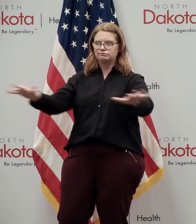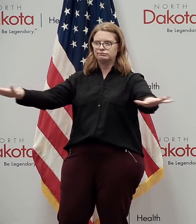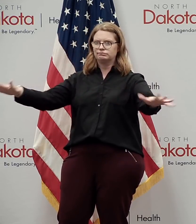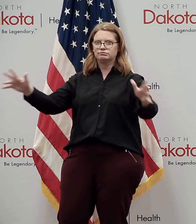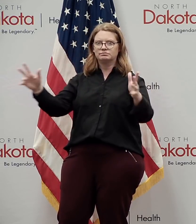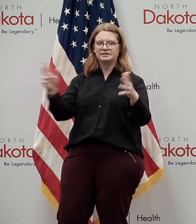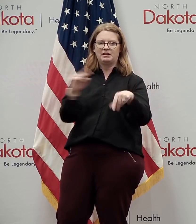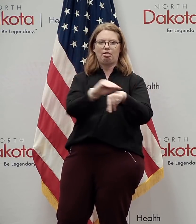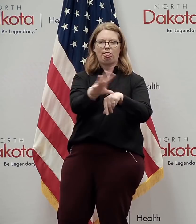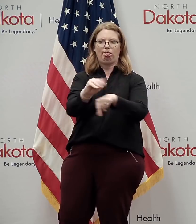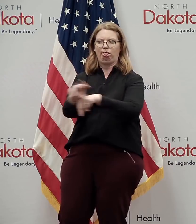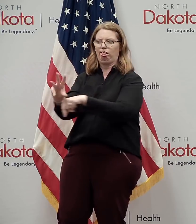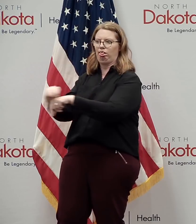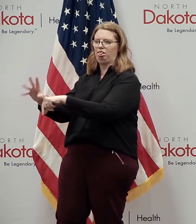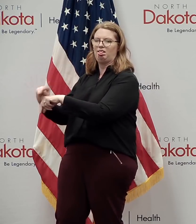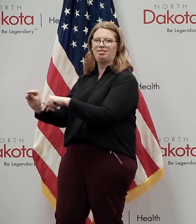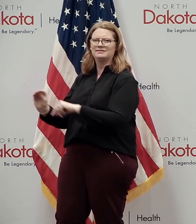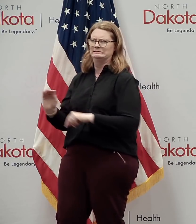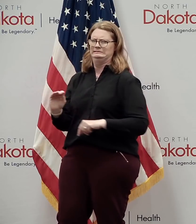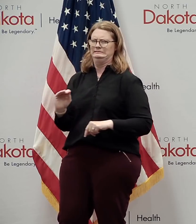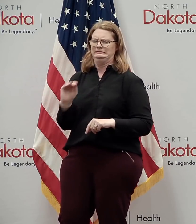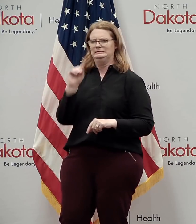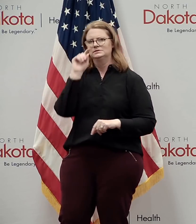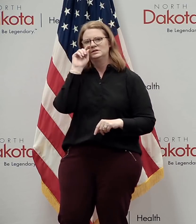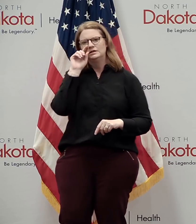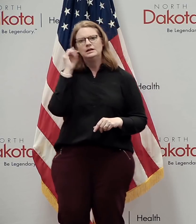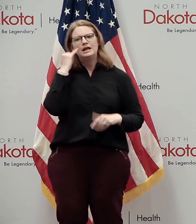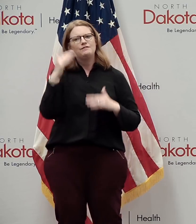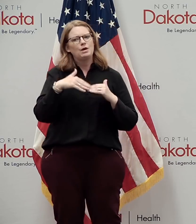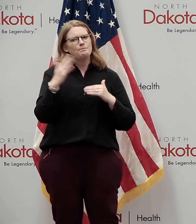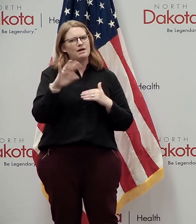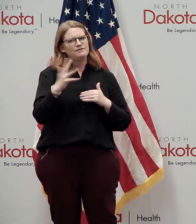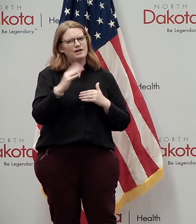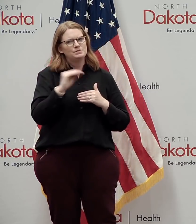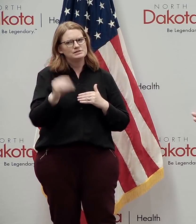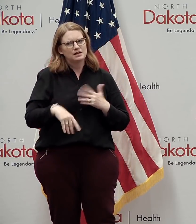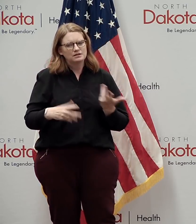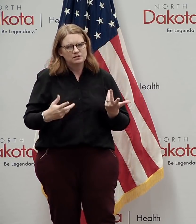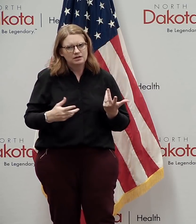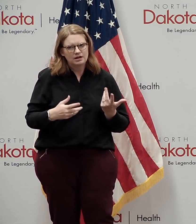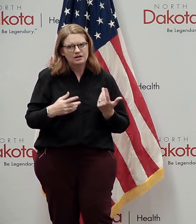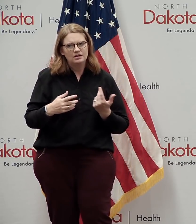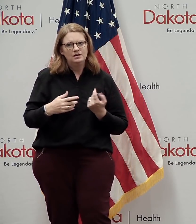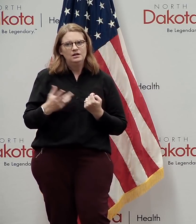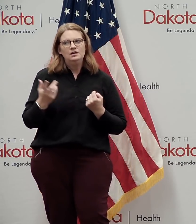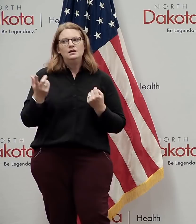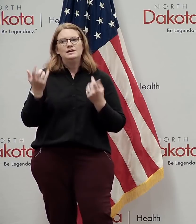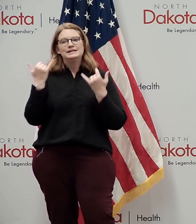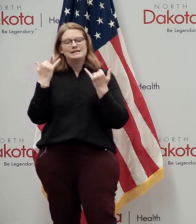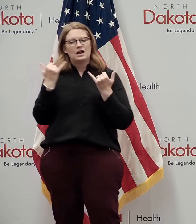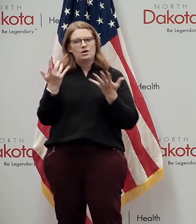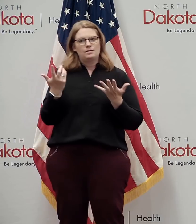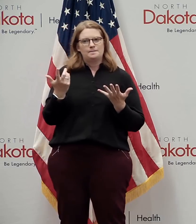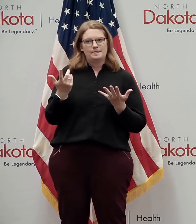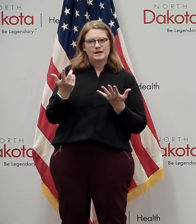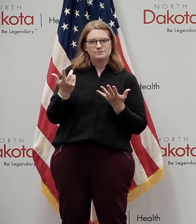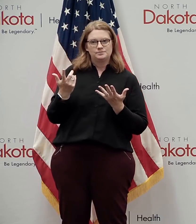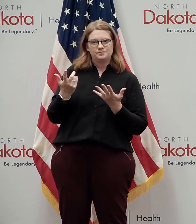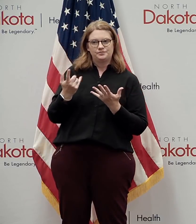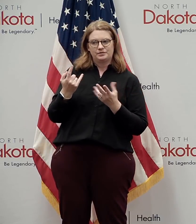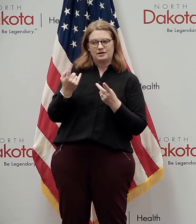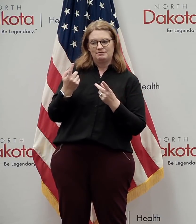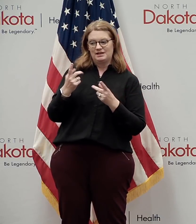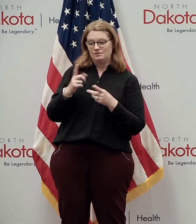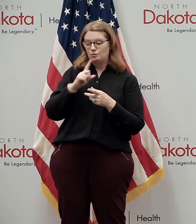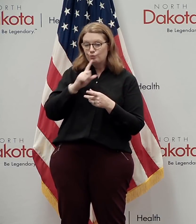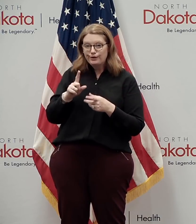the data they're using with a trigger was that if you're above 5%, well, if you exclude the enormous amount of completely